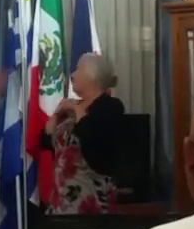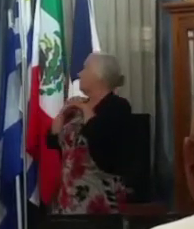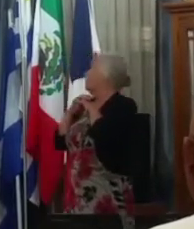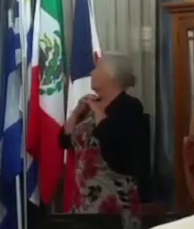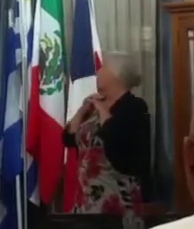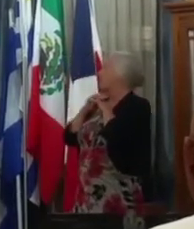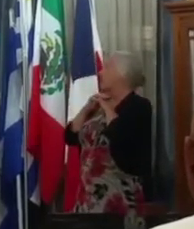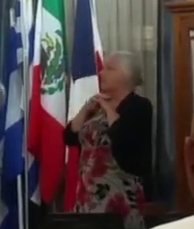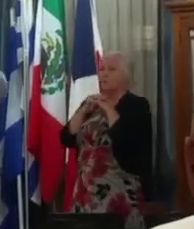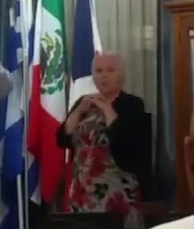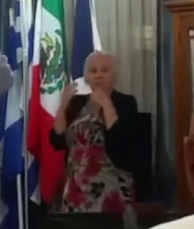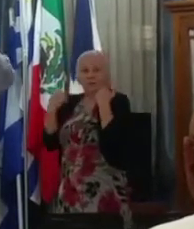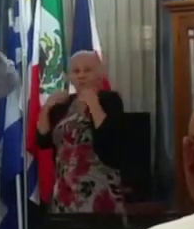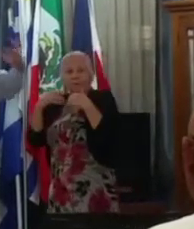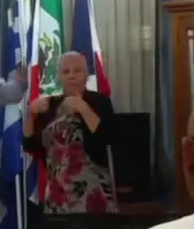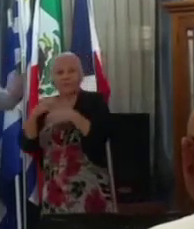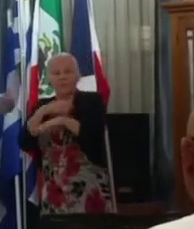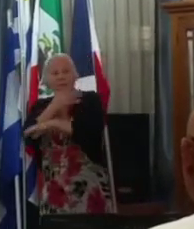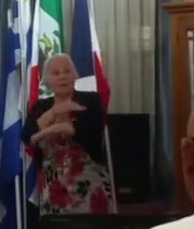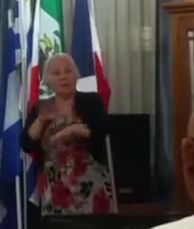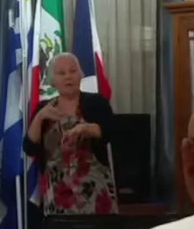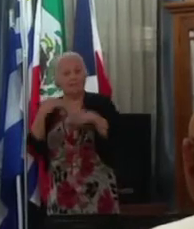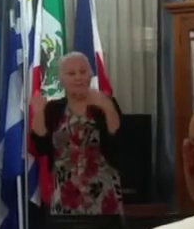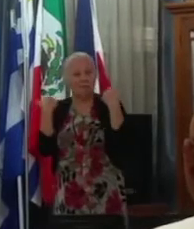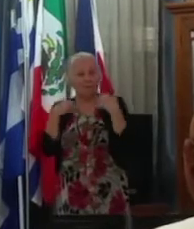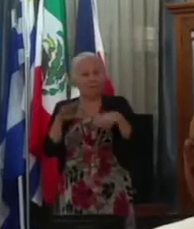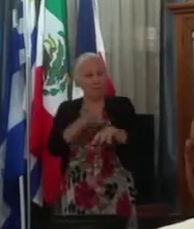I'm getting goosebumps right now as I'm sharing this.